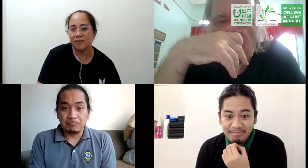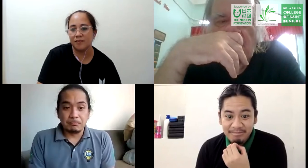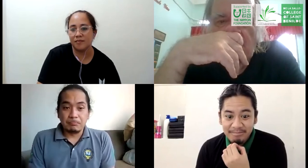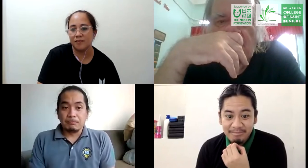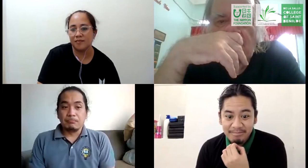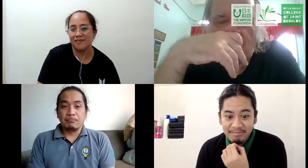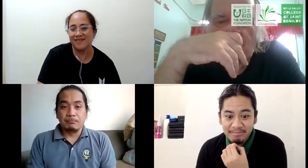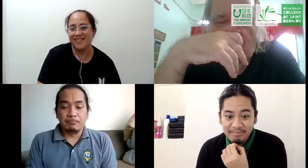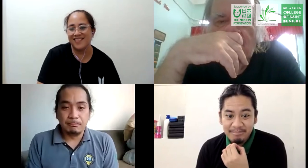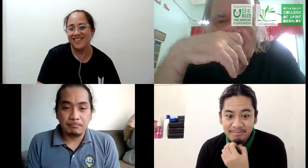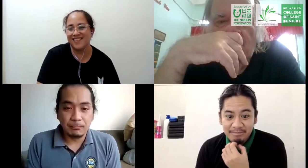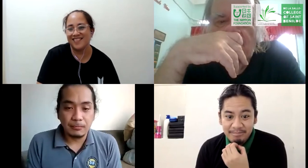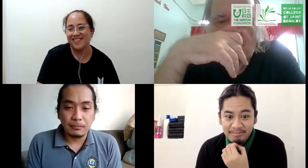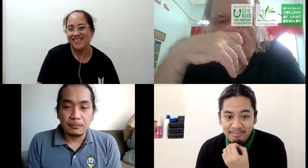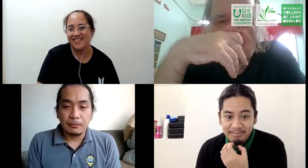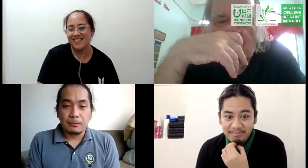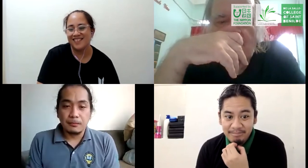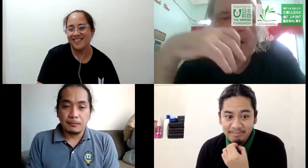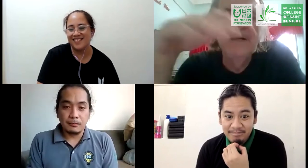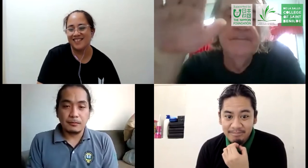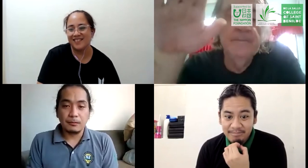basis, right, for our reasoning.